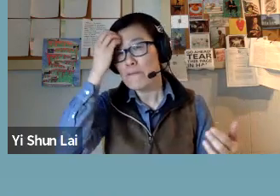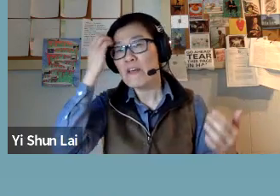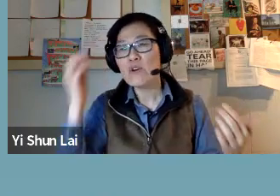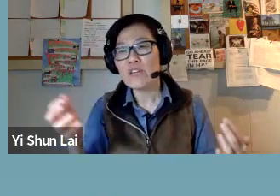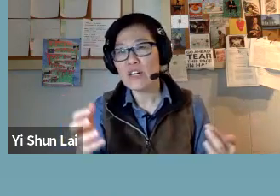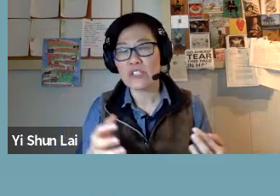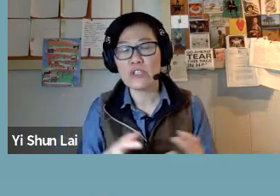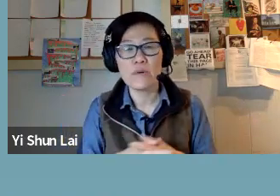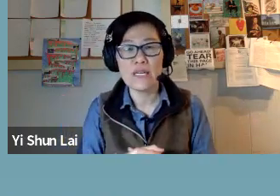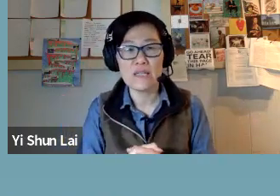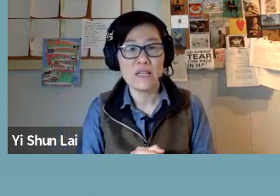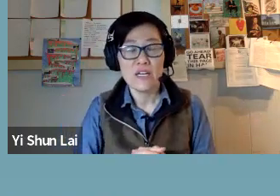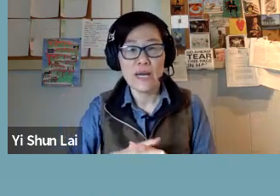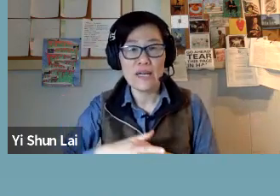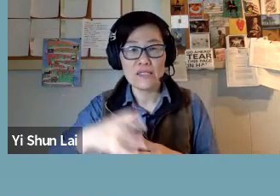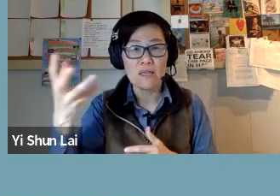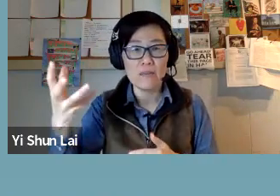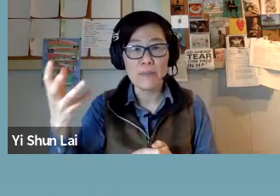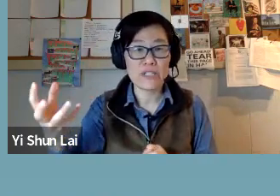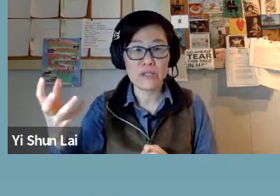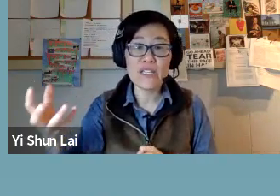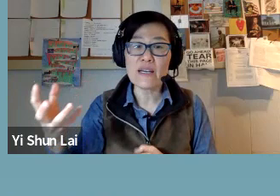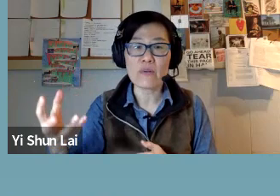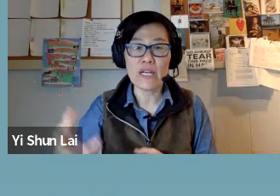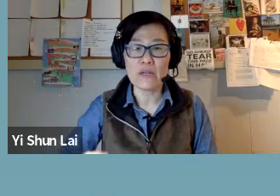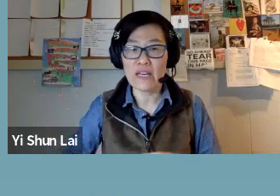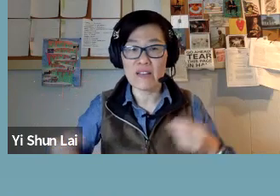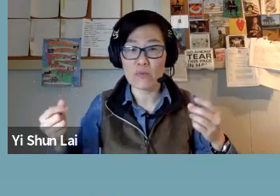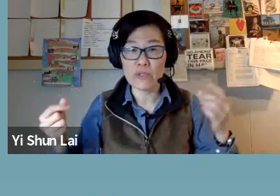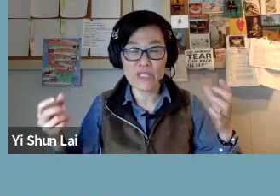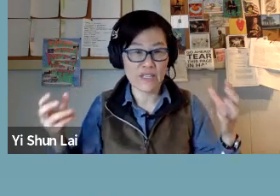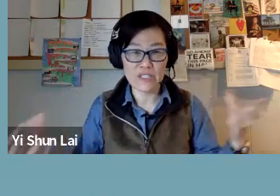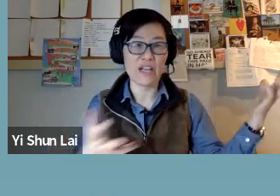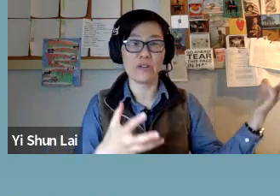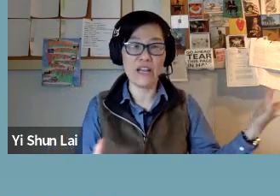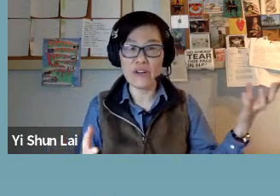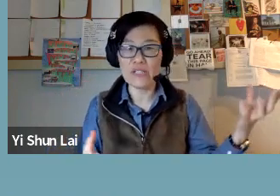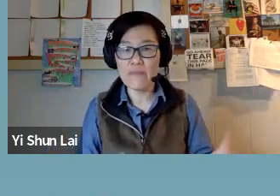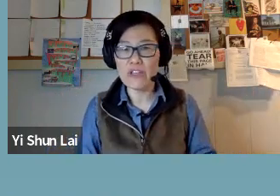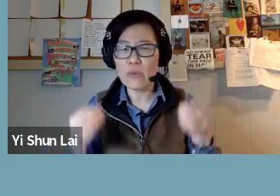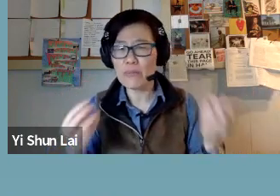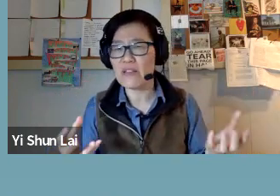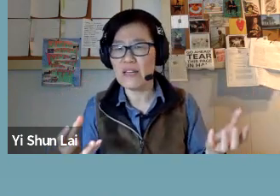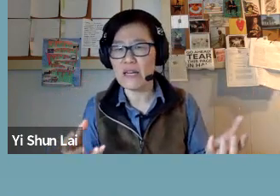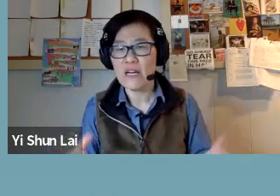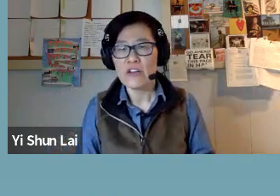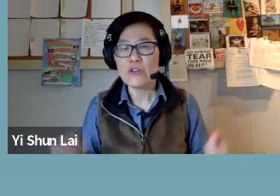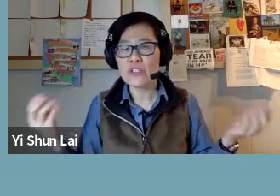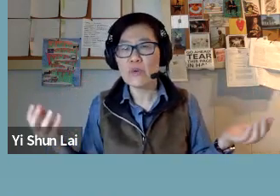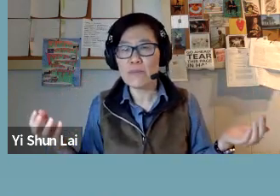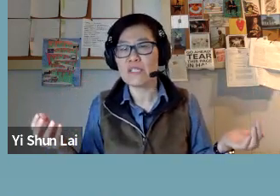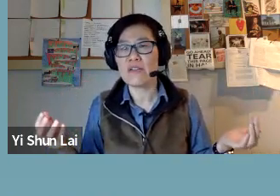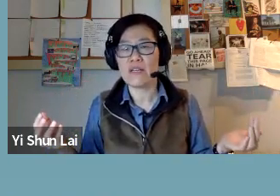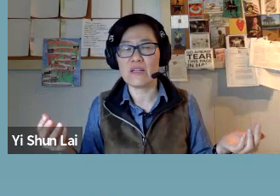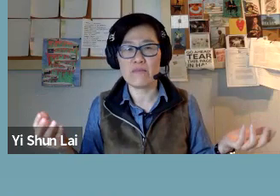So if you have a character who has a particular tic, right, that ruins their entire life all the time, then you want to put that in. You